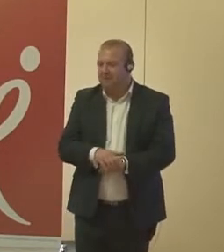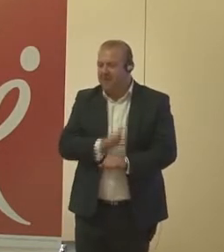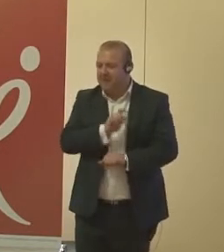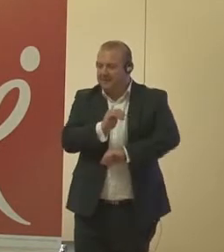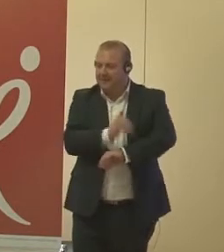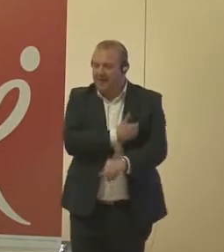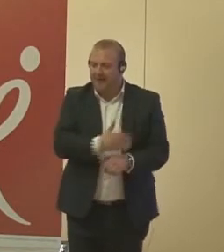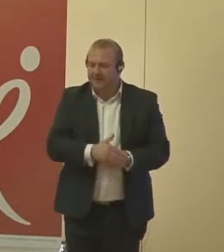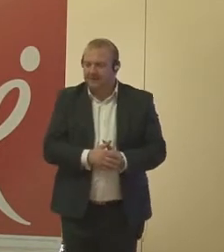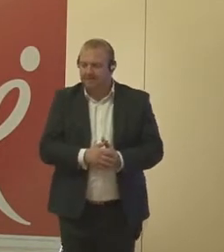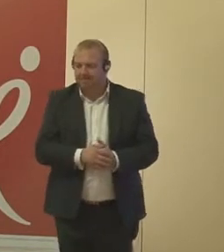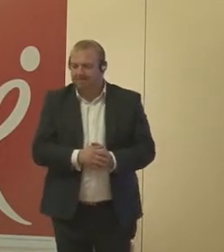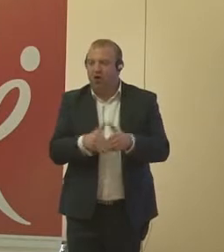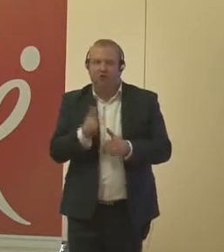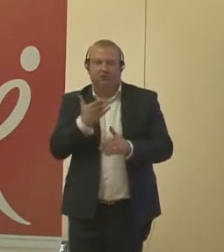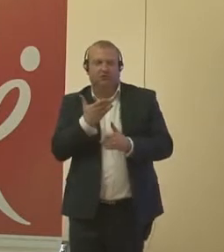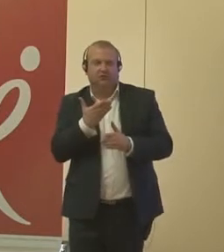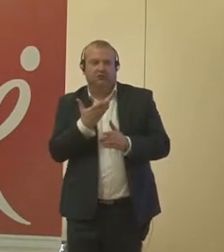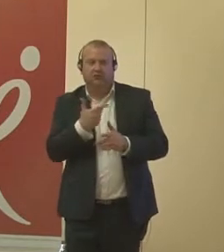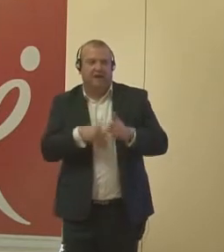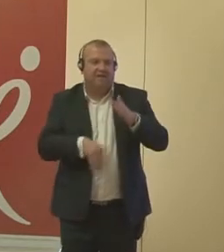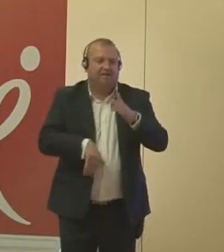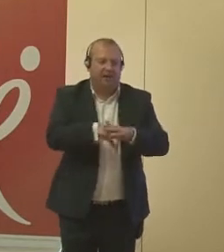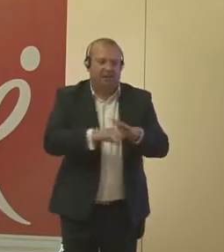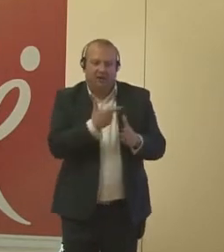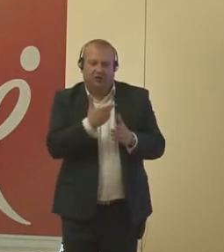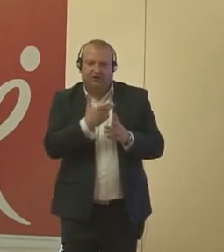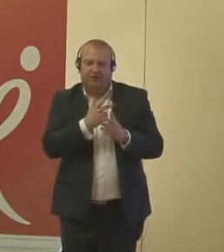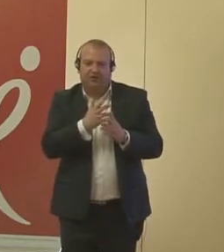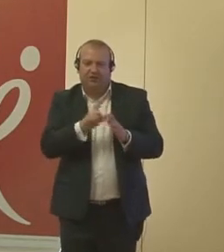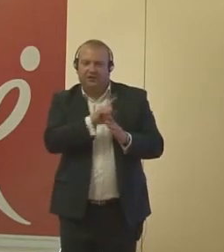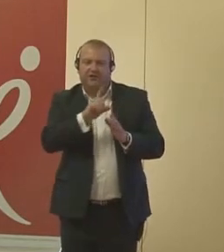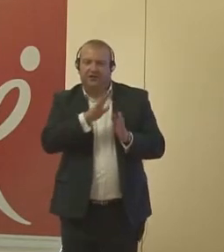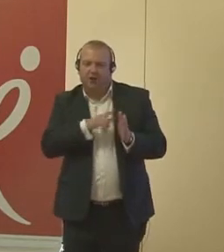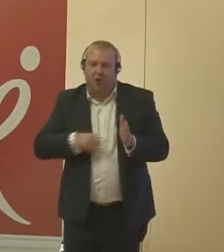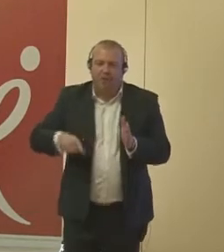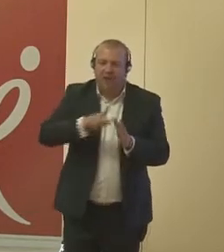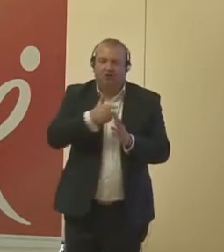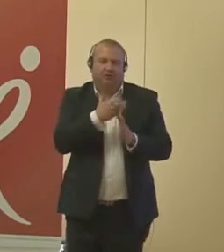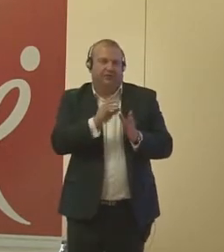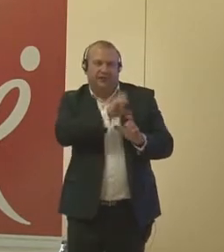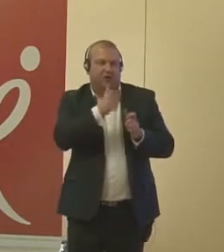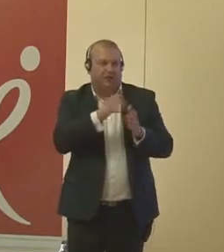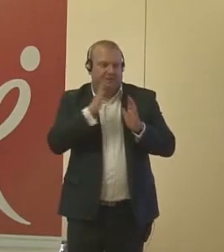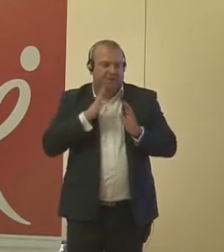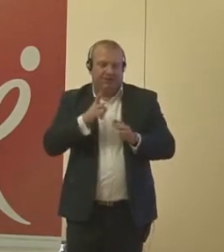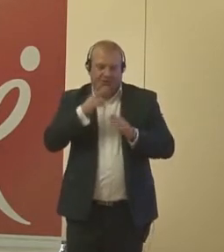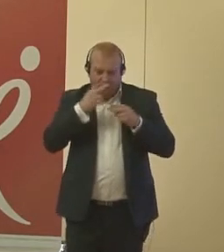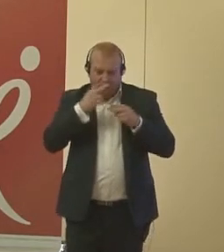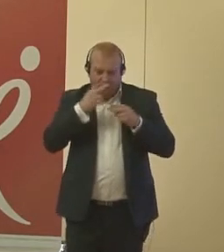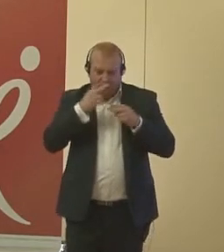That's his virtual presence in the classroom. And the class is fairly ordinary. As you can see, they're using